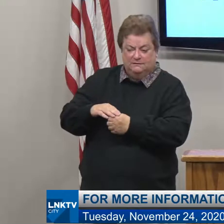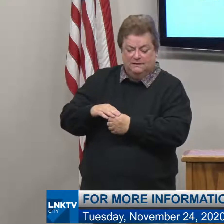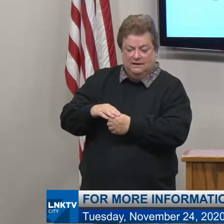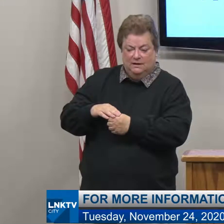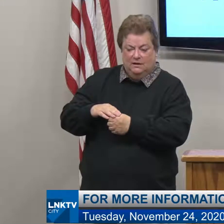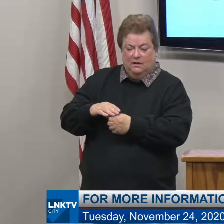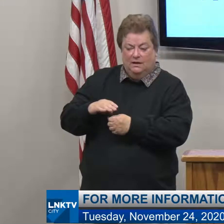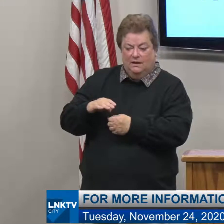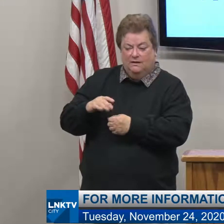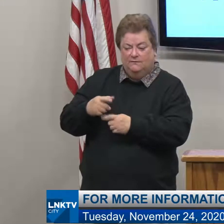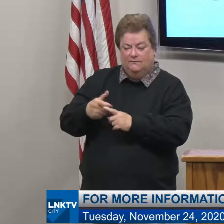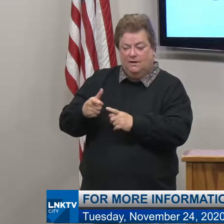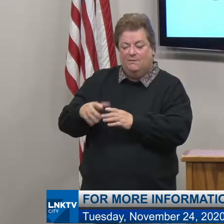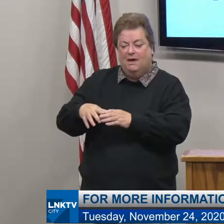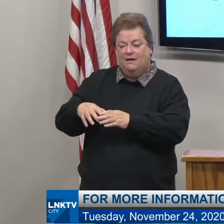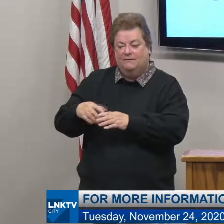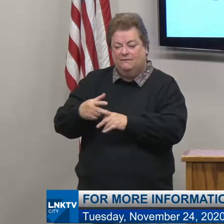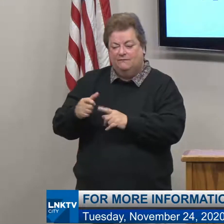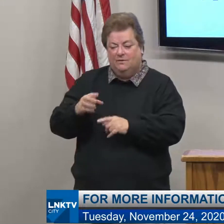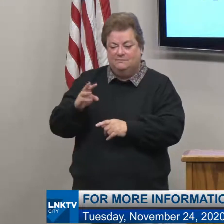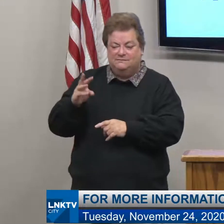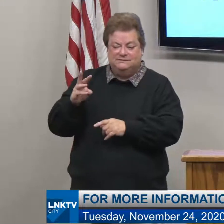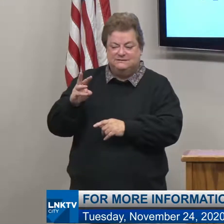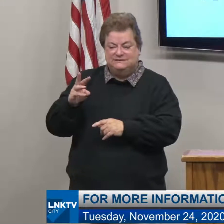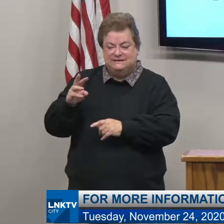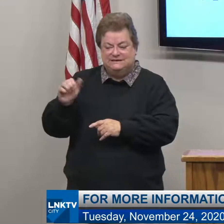I could otherwise serve, so 6 a.m. to 2 a.m.?